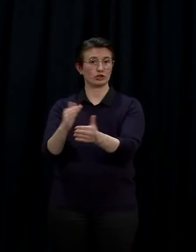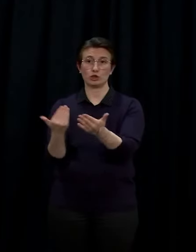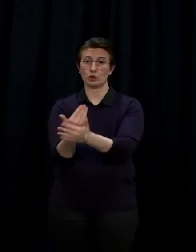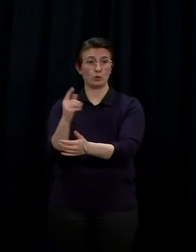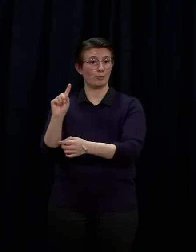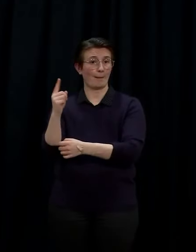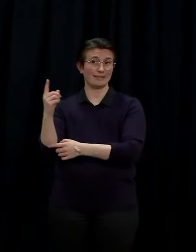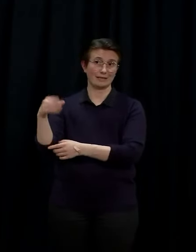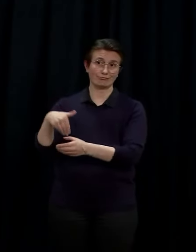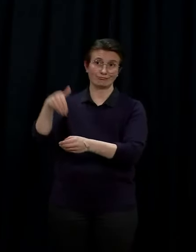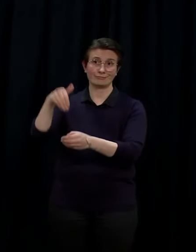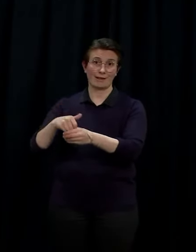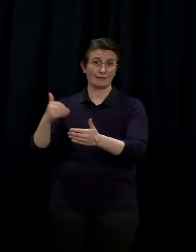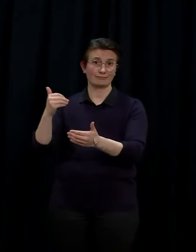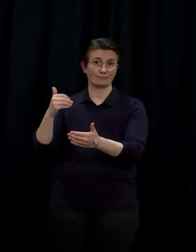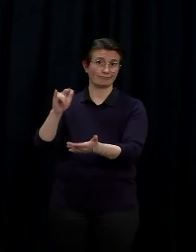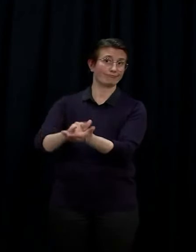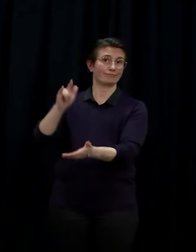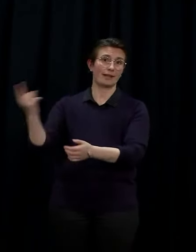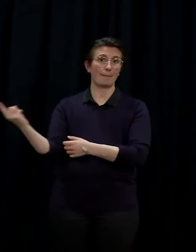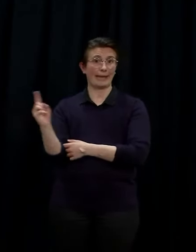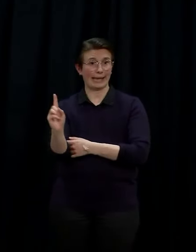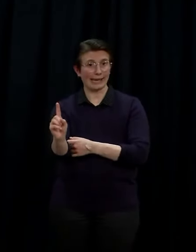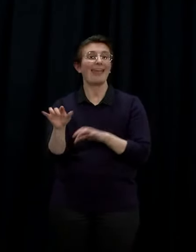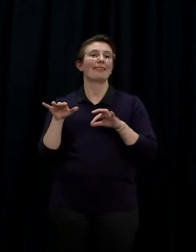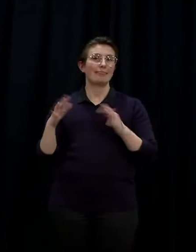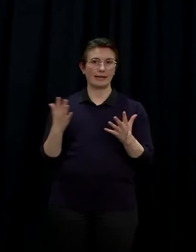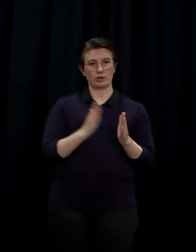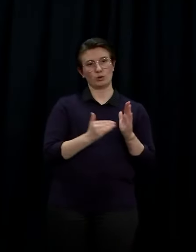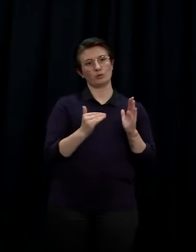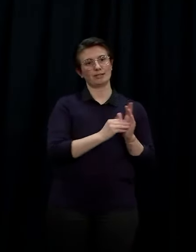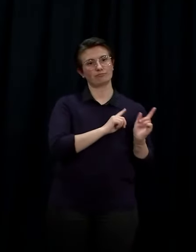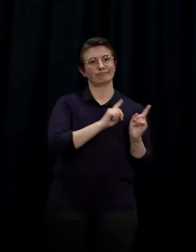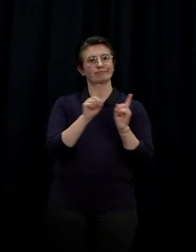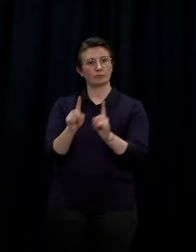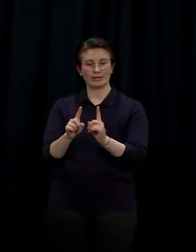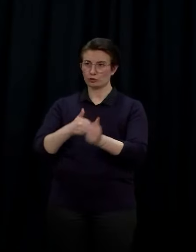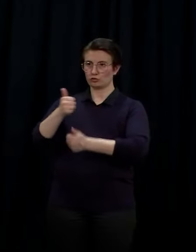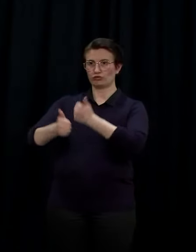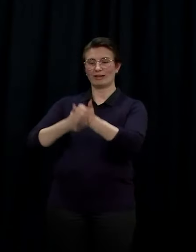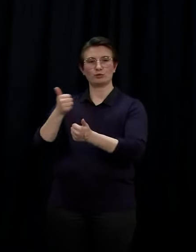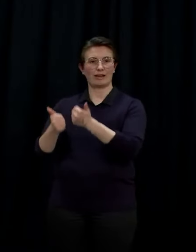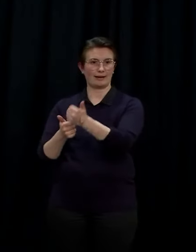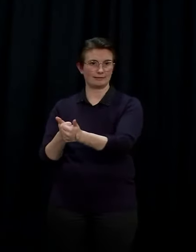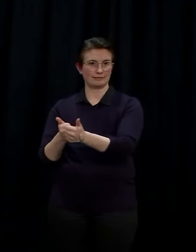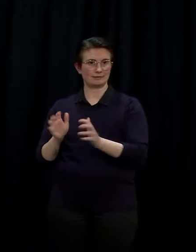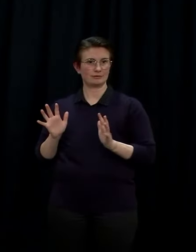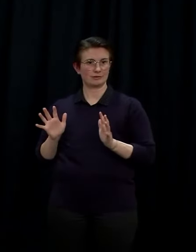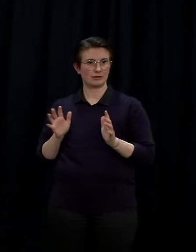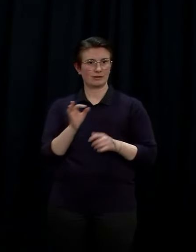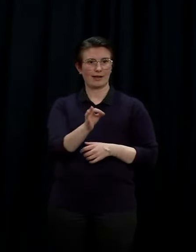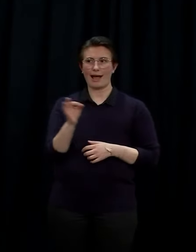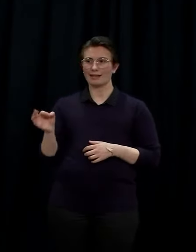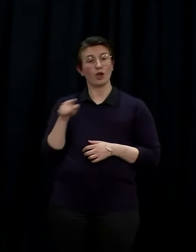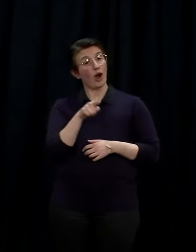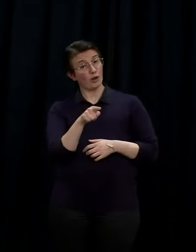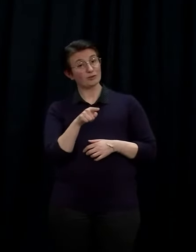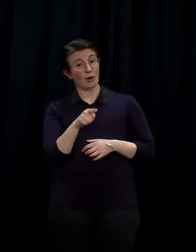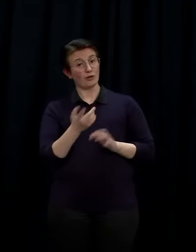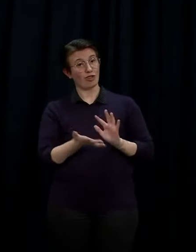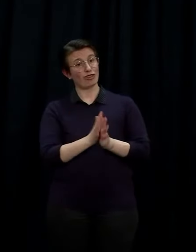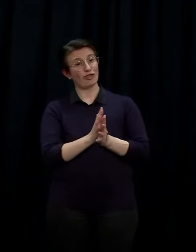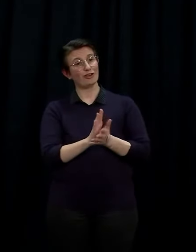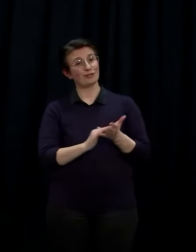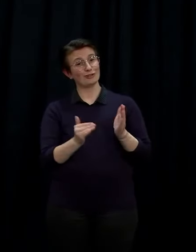Samoa. On the first question, which... Are you going to undermine New Zealand democracy as well? Oh, I'm a New Zealand